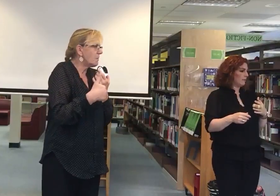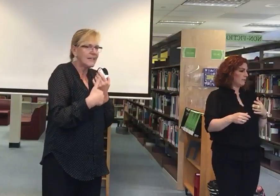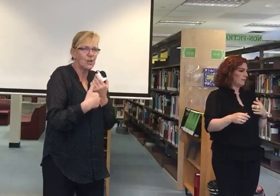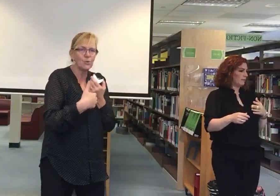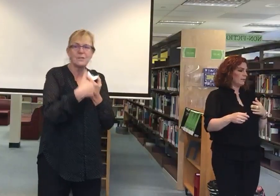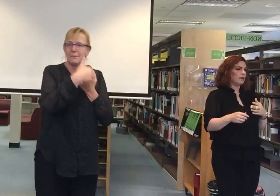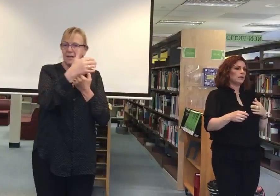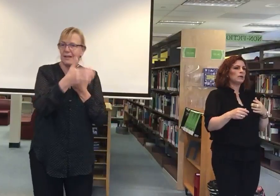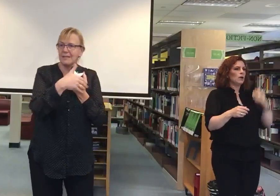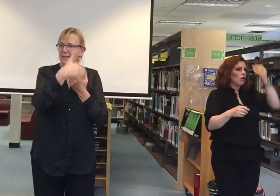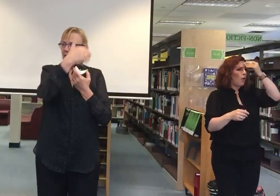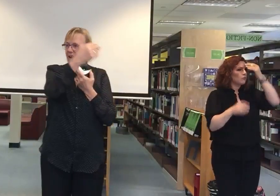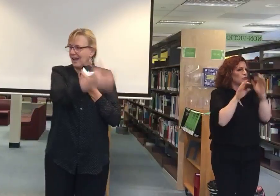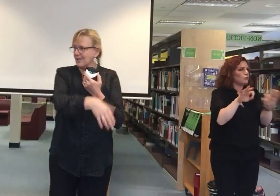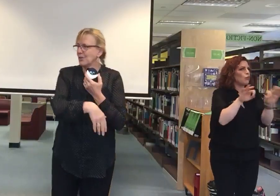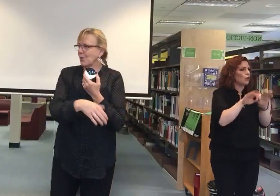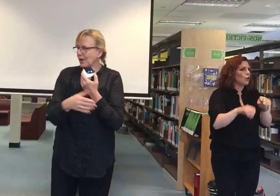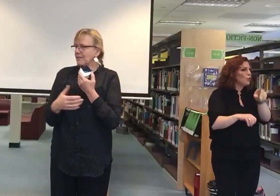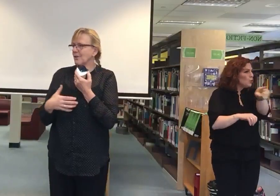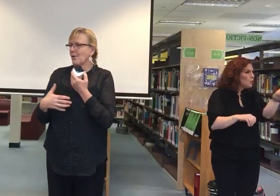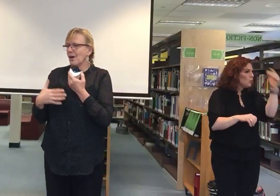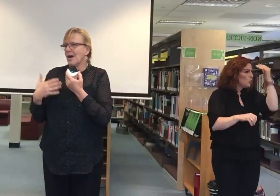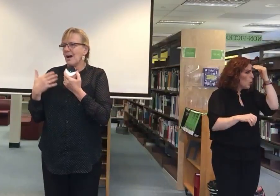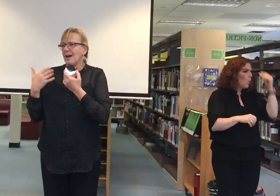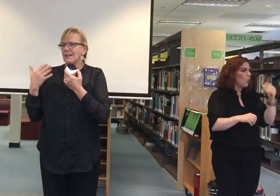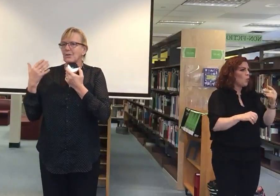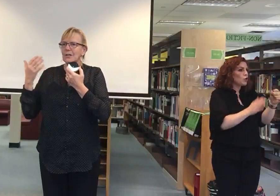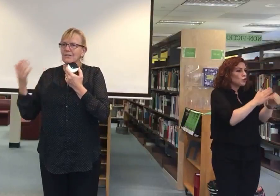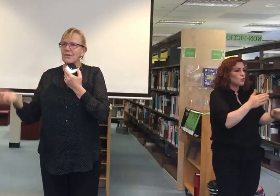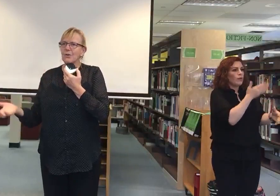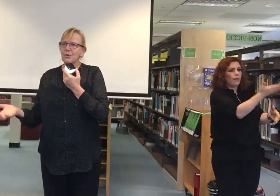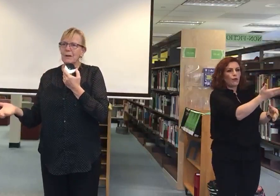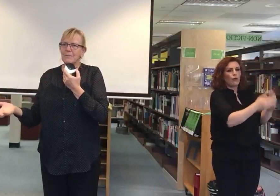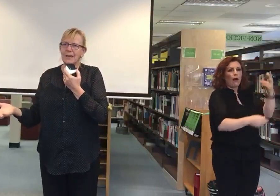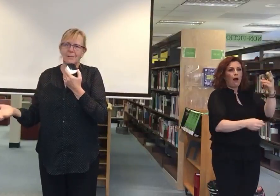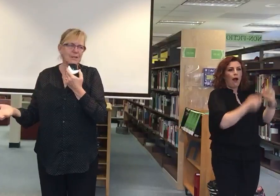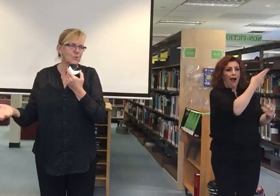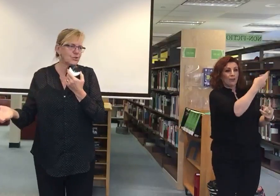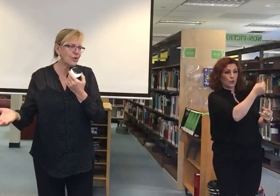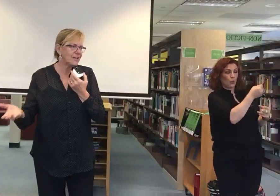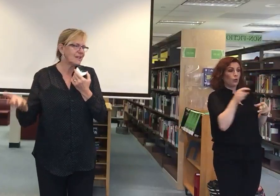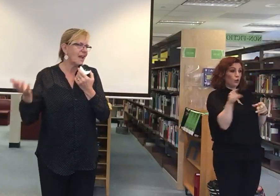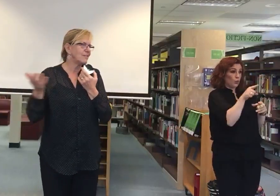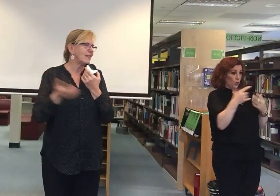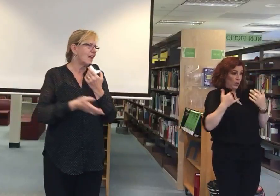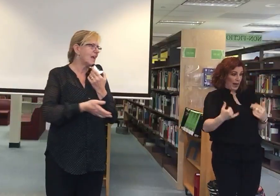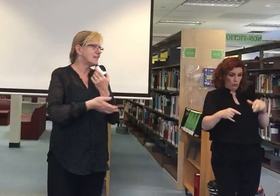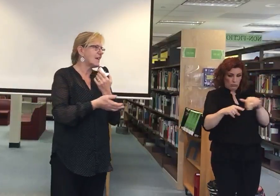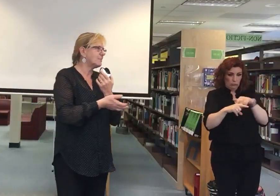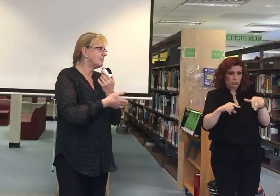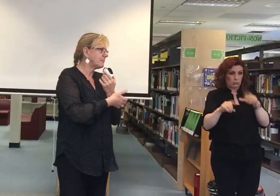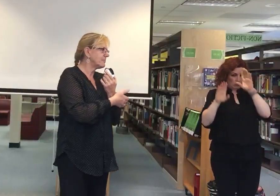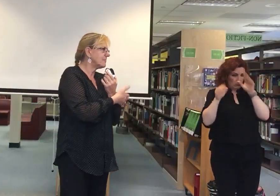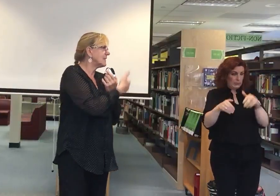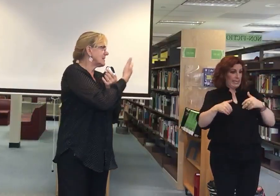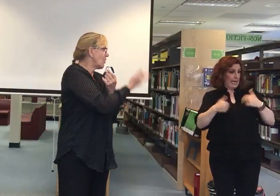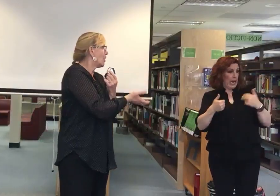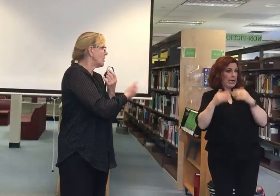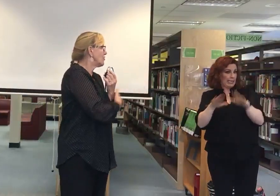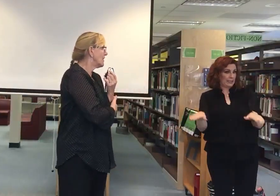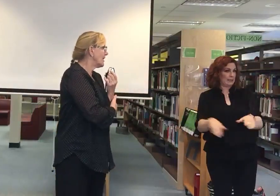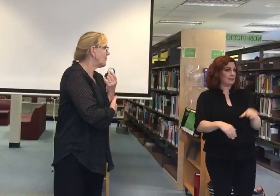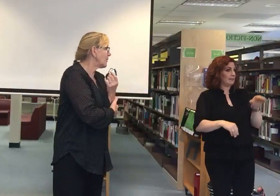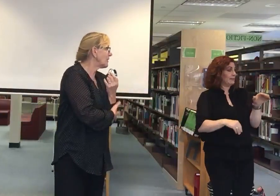knowledge, and you might know somebody that's in that high school. So, you know, even though you might be elementary trained, having that,